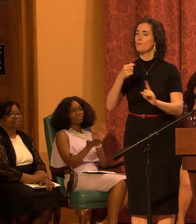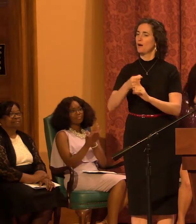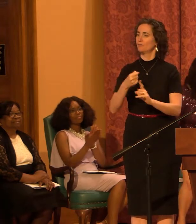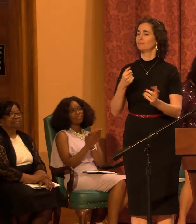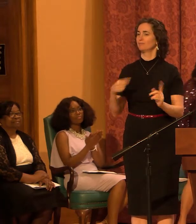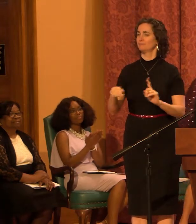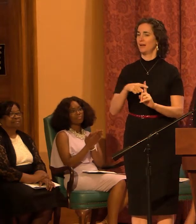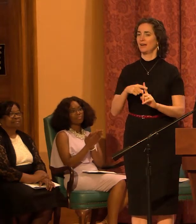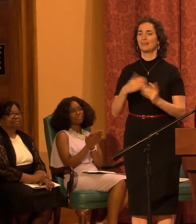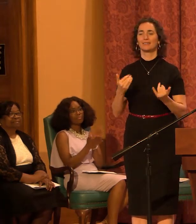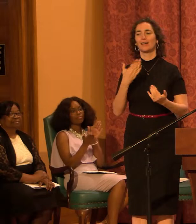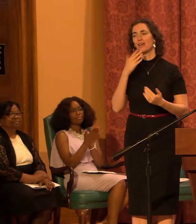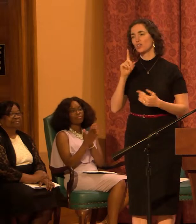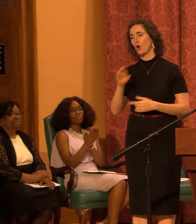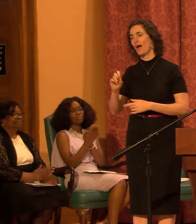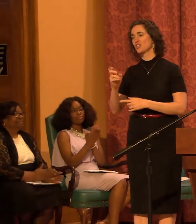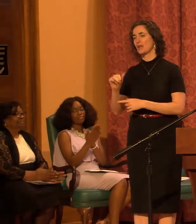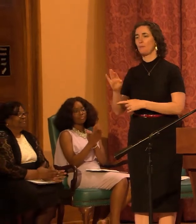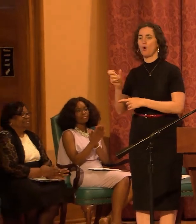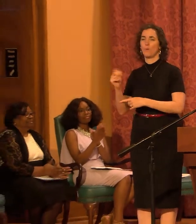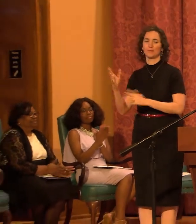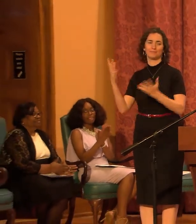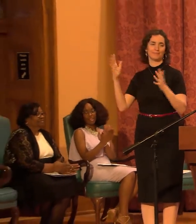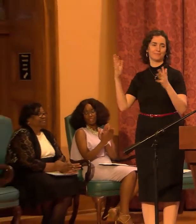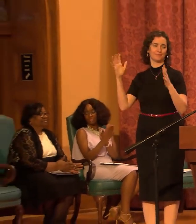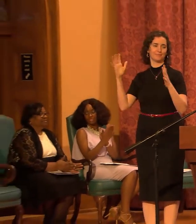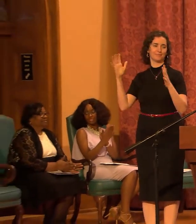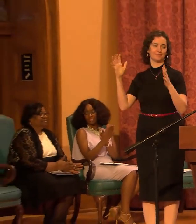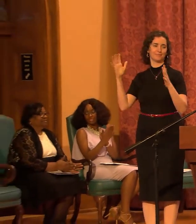And that was Dr. Ashley Voleon.